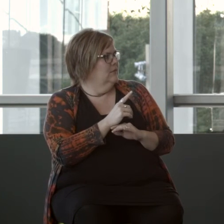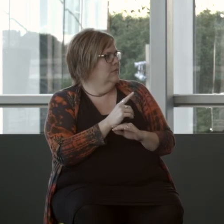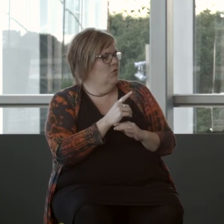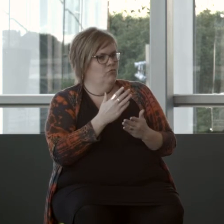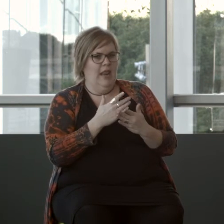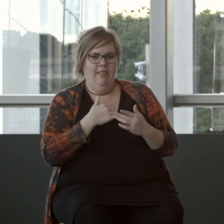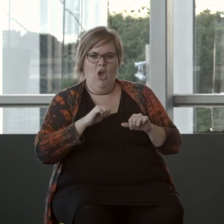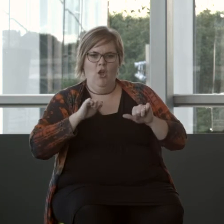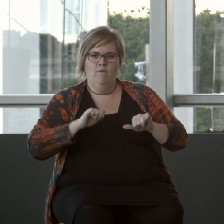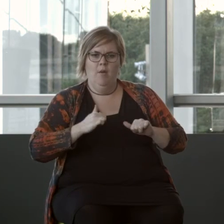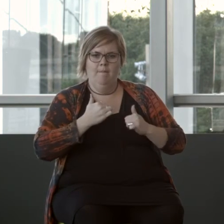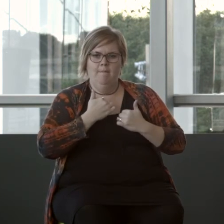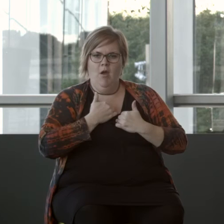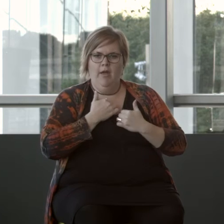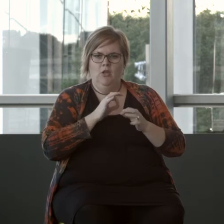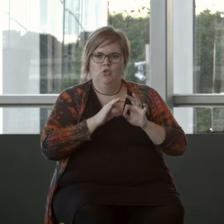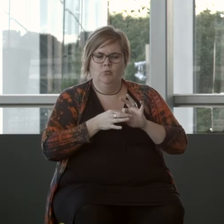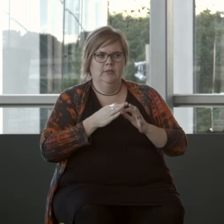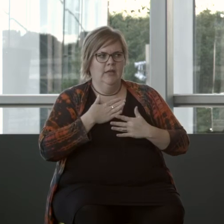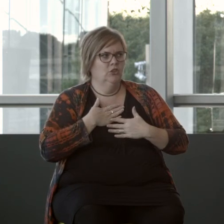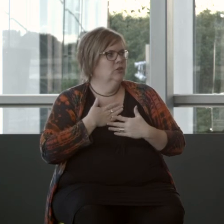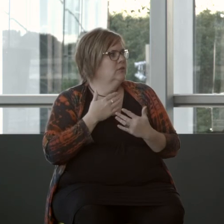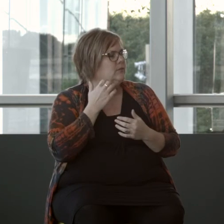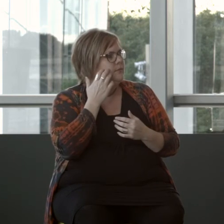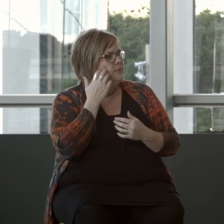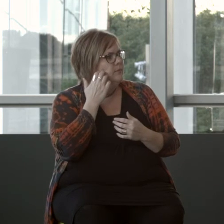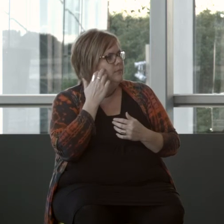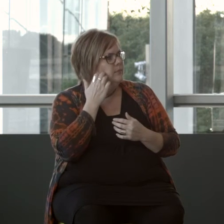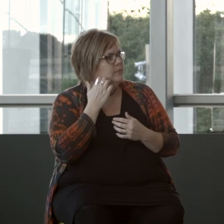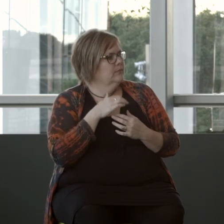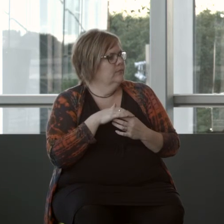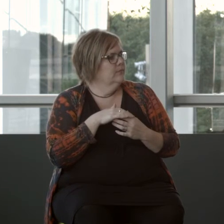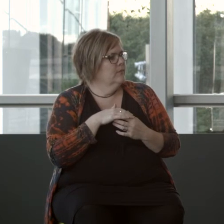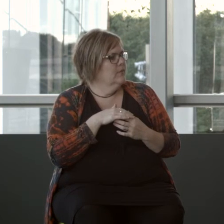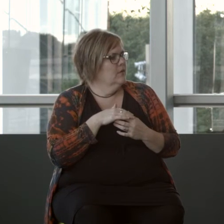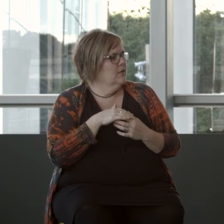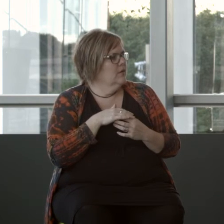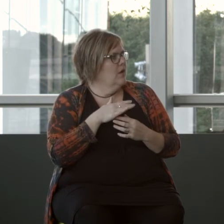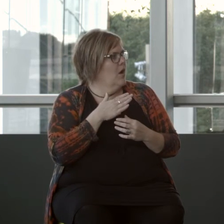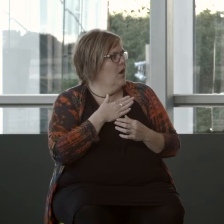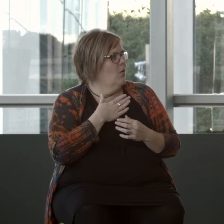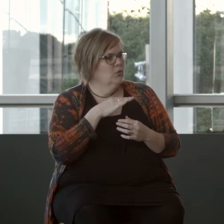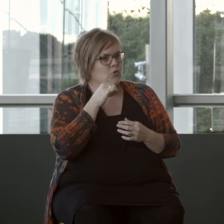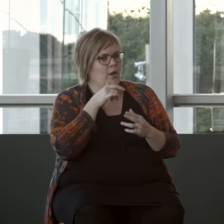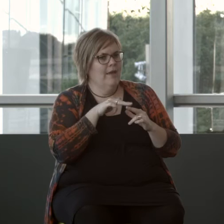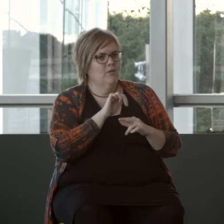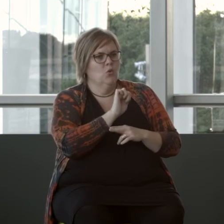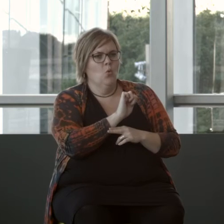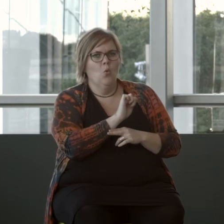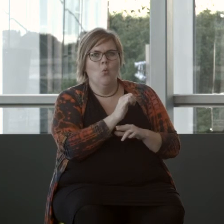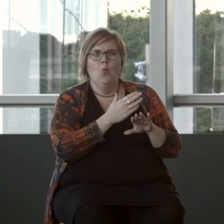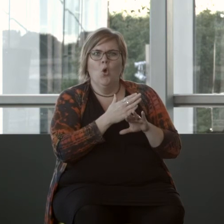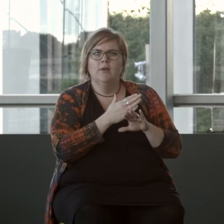my kind of interpretation, maybe not. And I'm trying to, I'd like to know if your work is also about retrieving